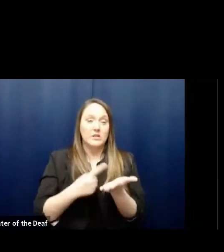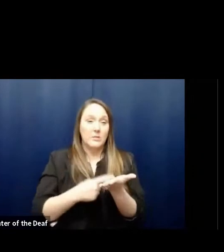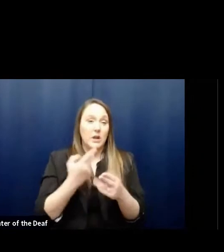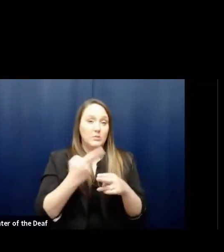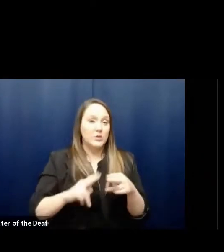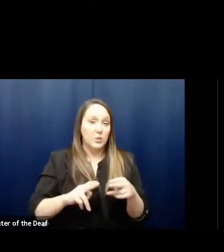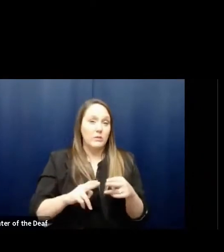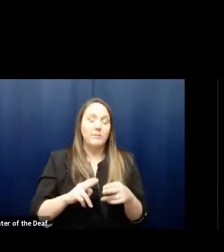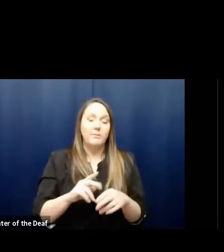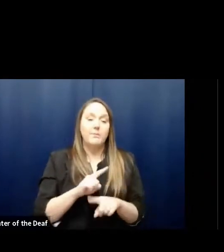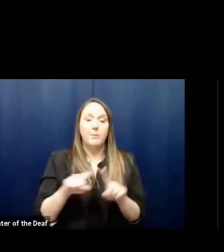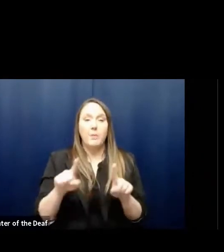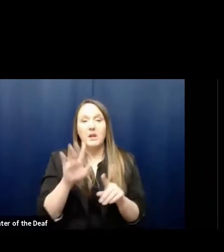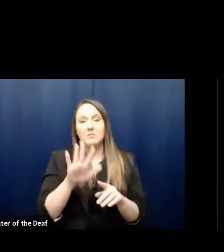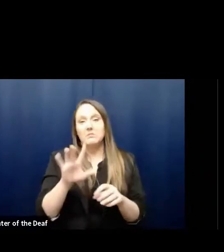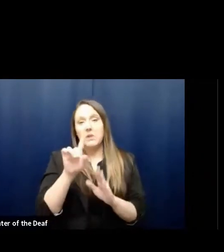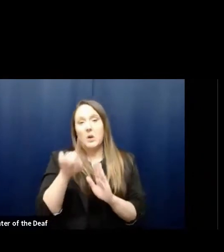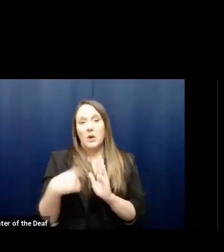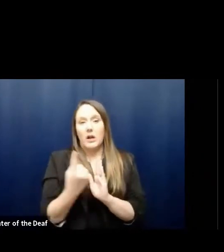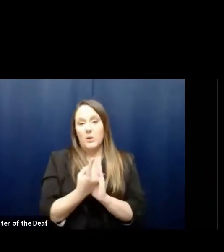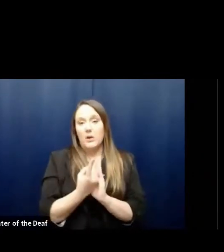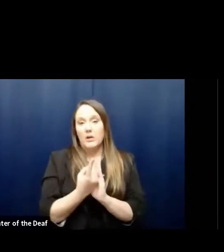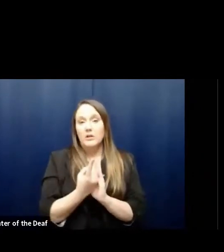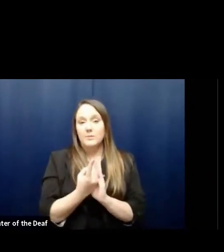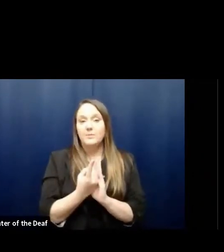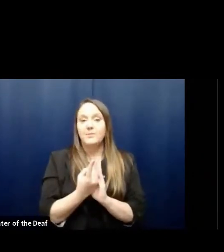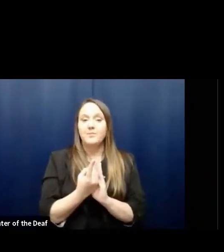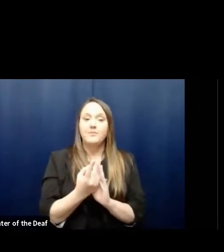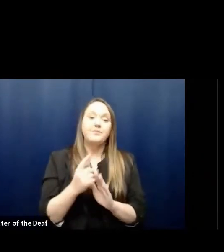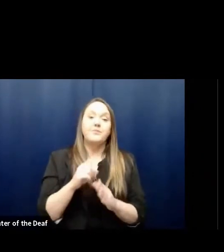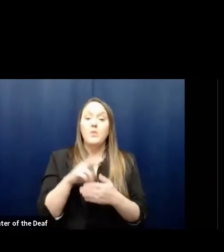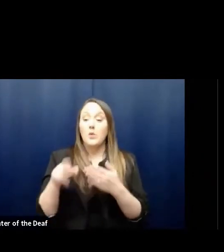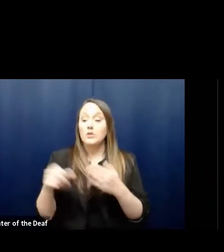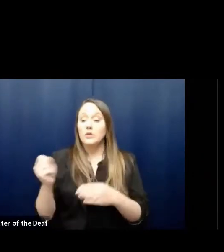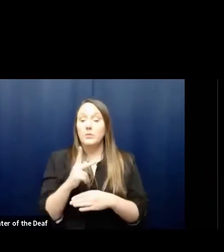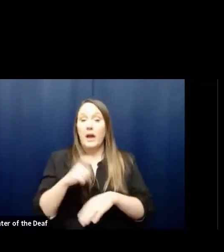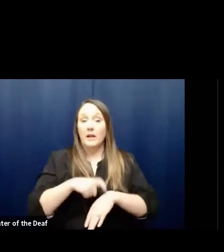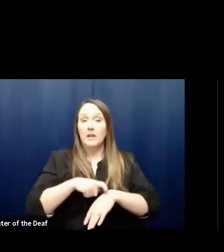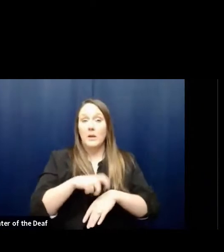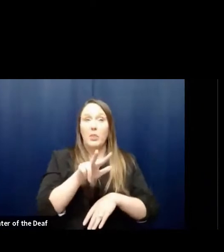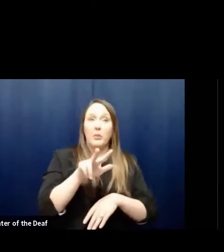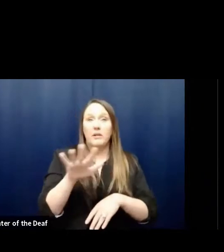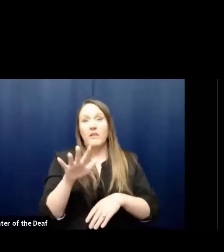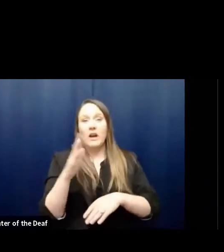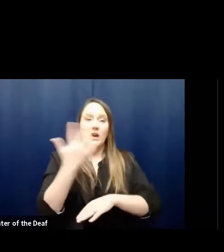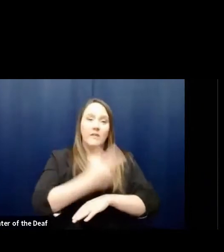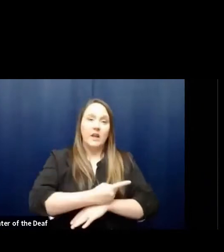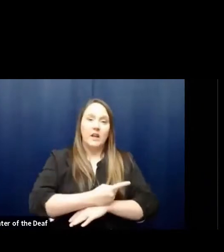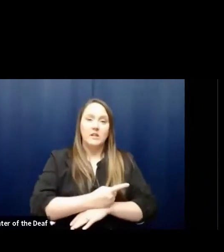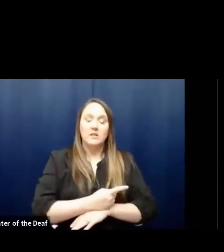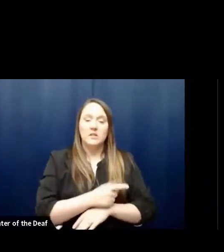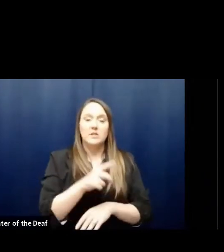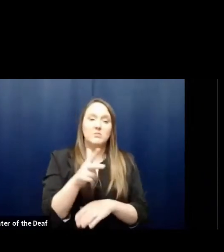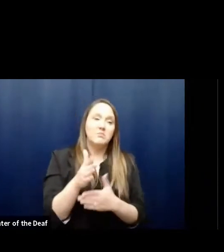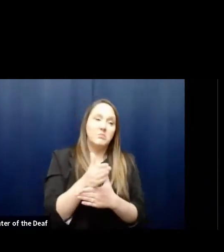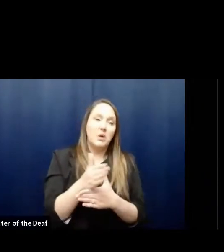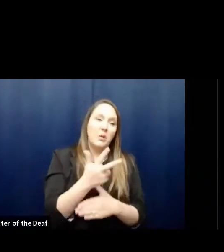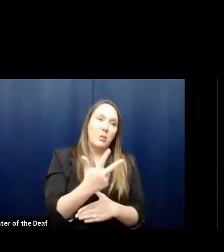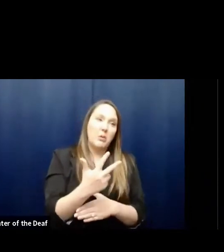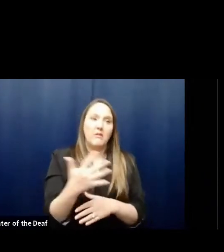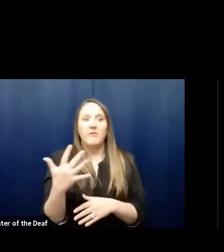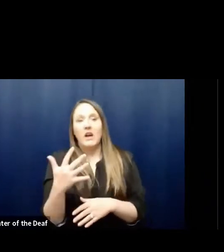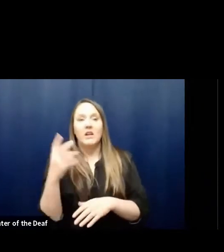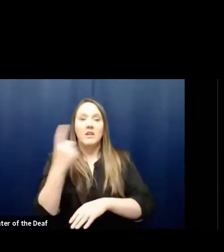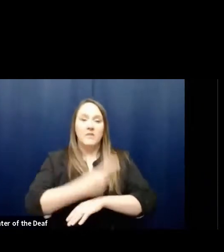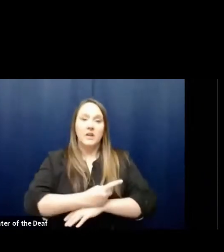hour. Turnaround time in the community is about 3 to 5 days. Yeah, sorry, skip that part. Turnaround time is 3 to 5 days. Our turnaround time is a little bit shorter,